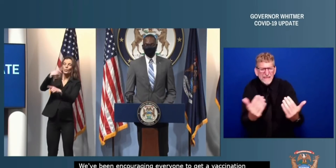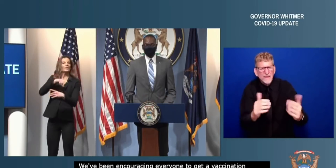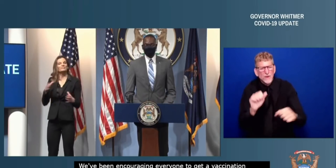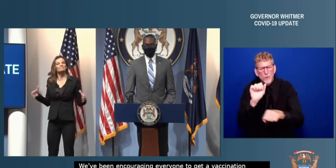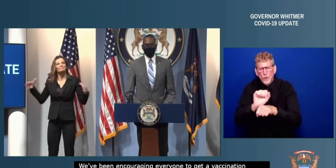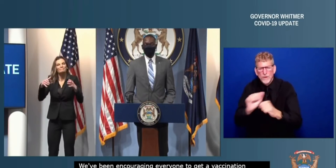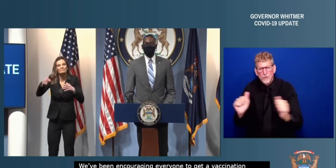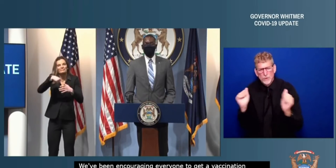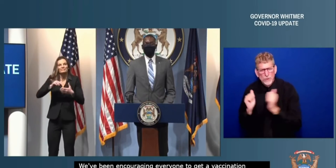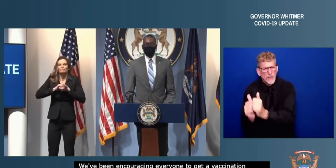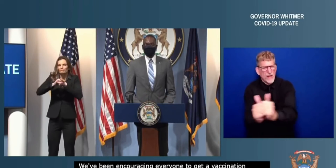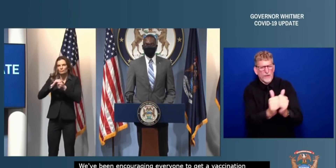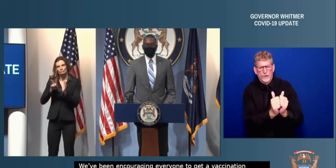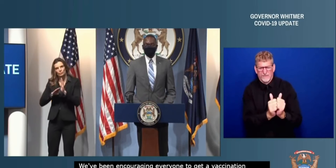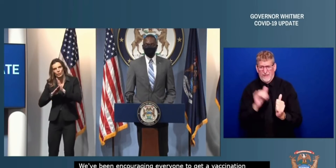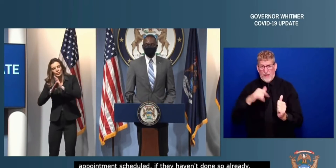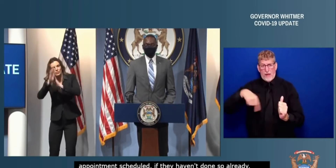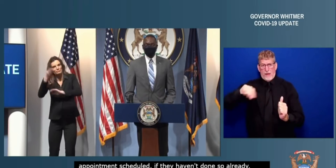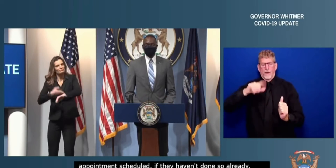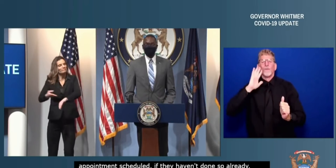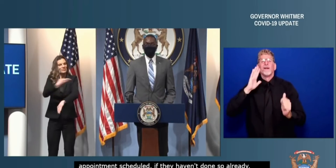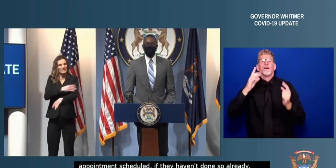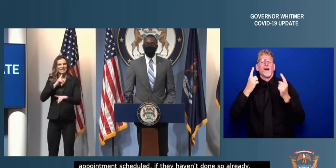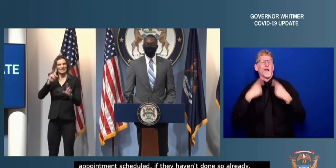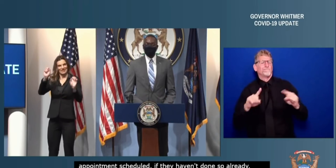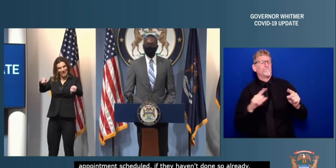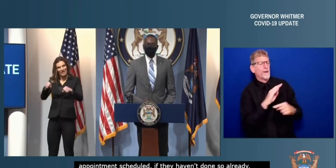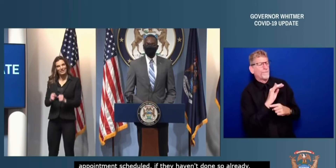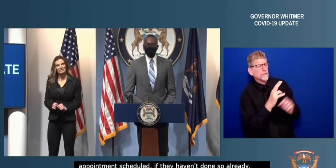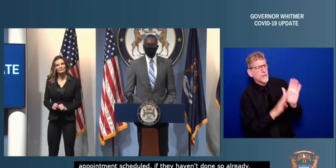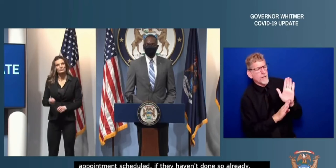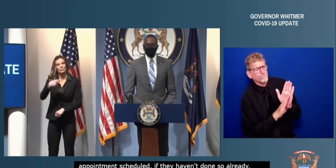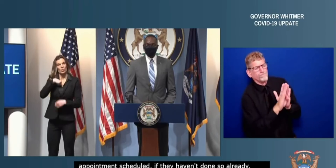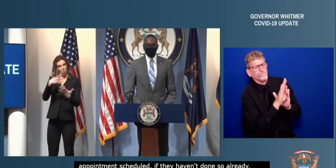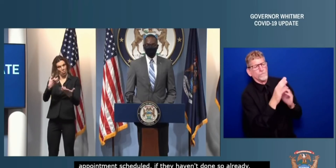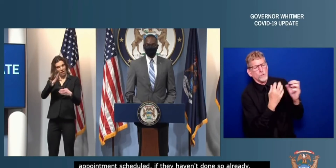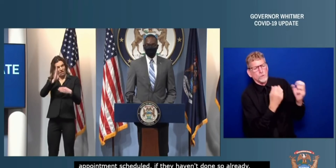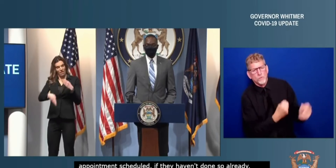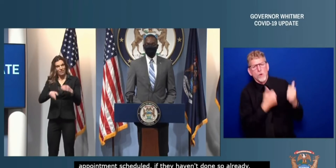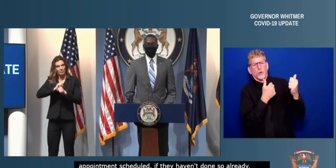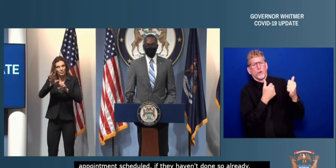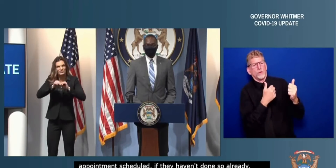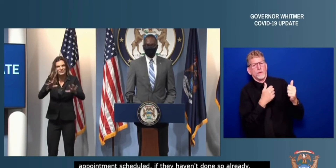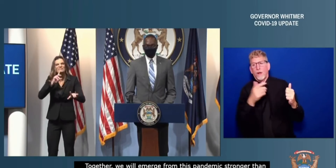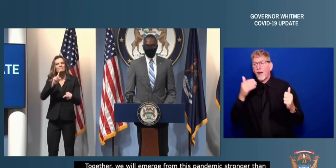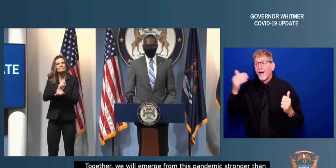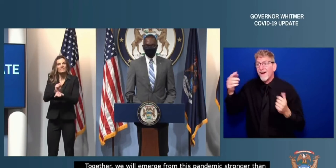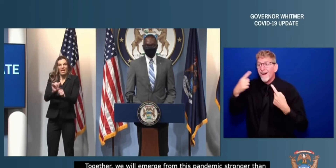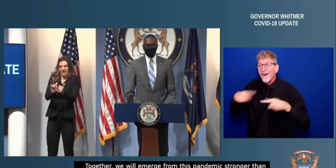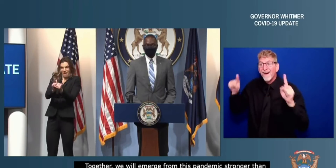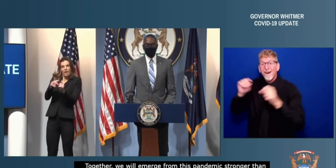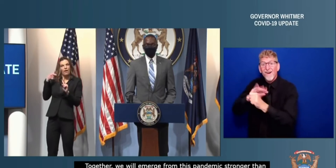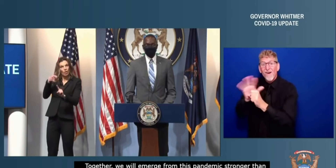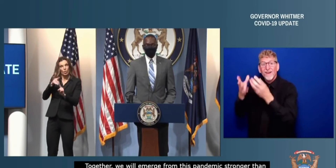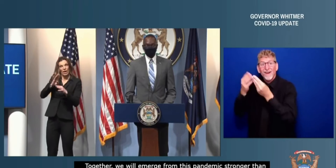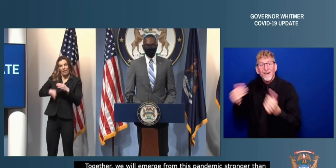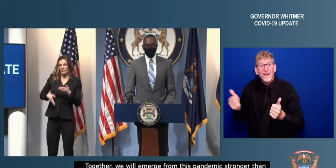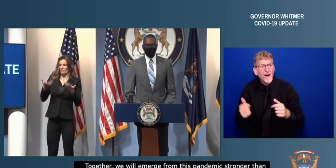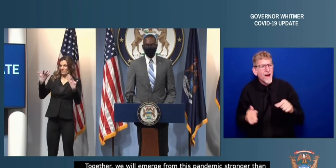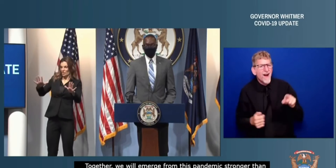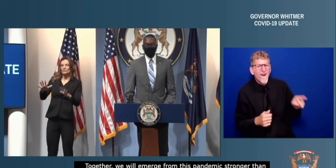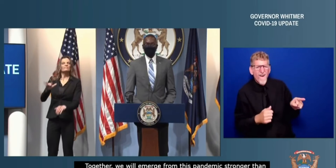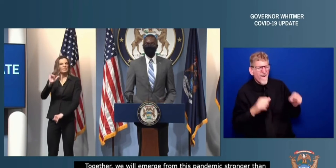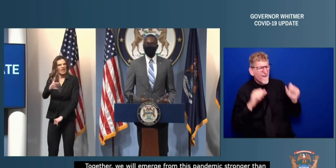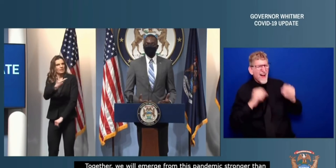than ever. We can end this pandemic on our own terms by following the protocols that we are putting